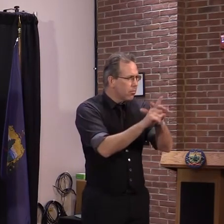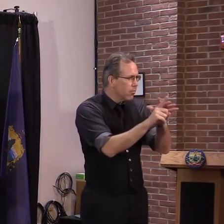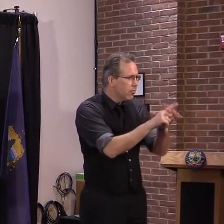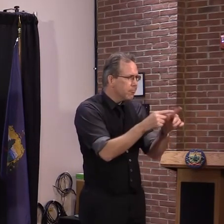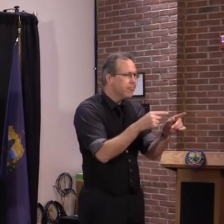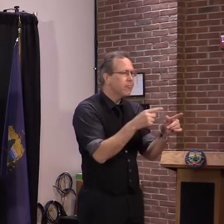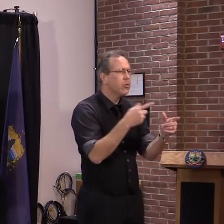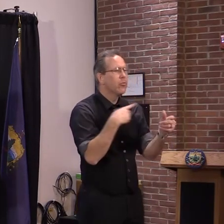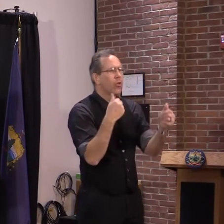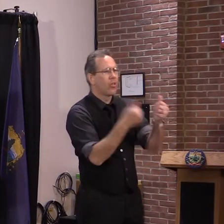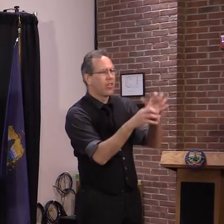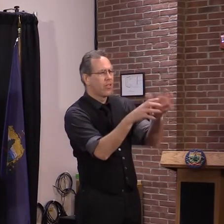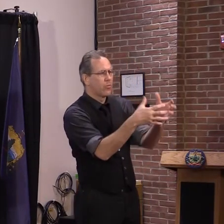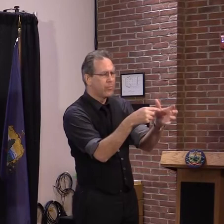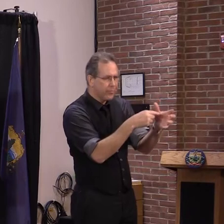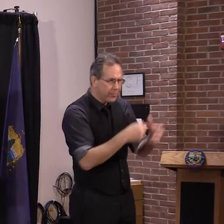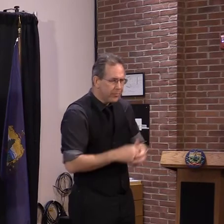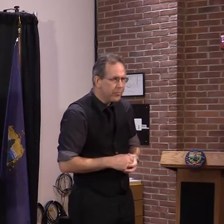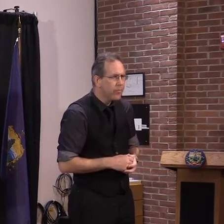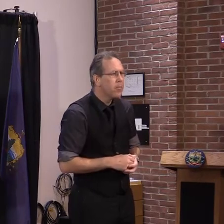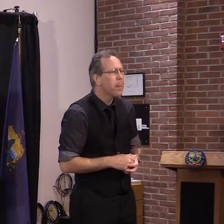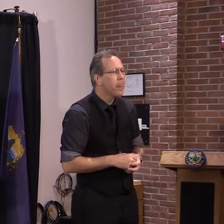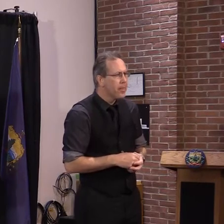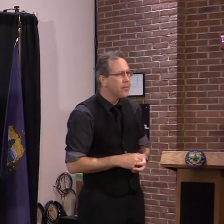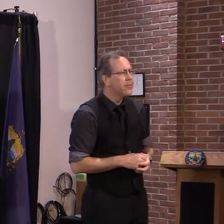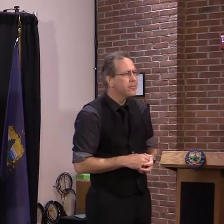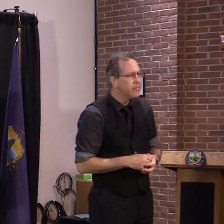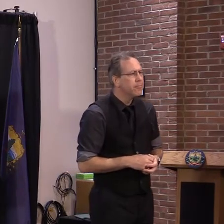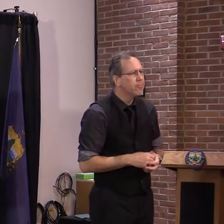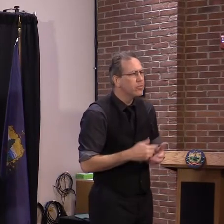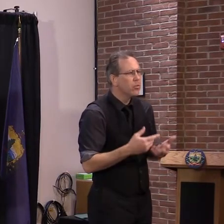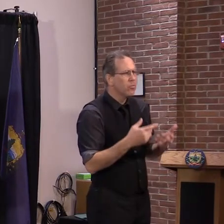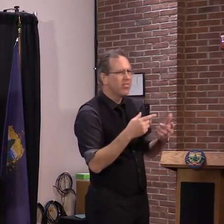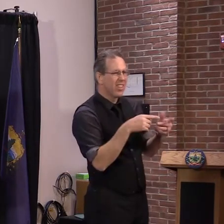the entire population that's been infected.